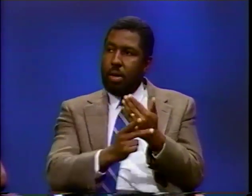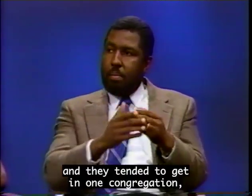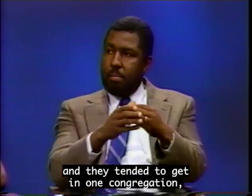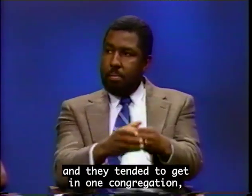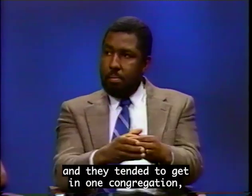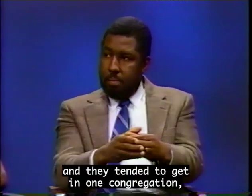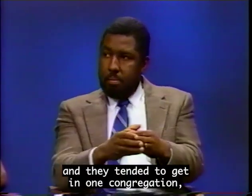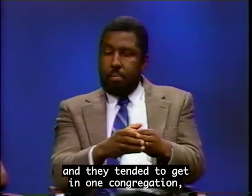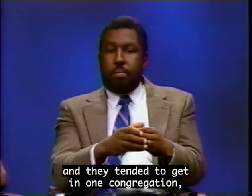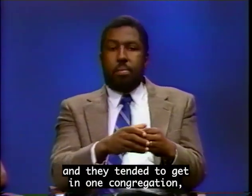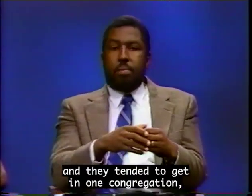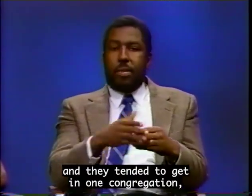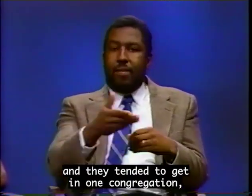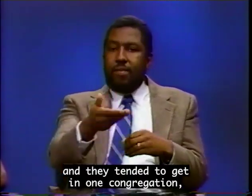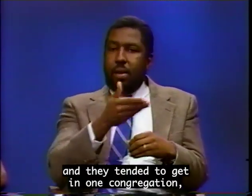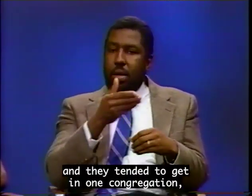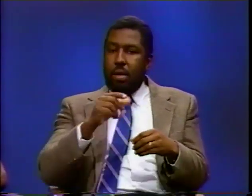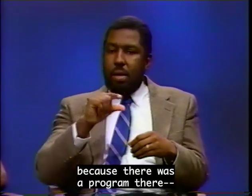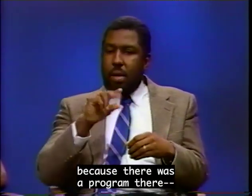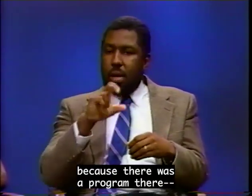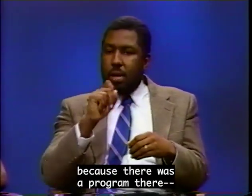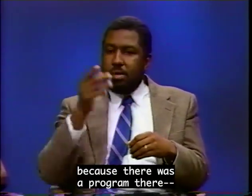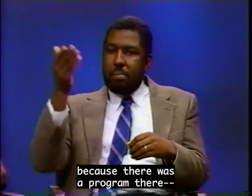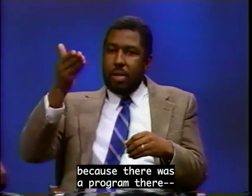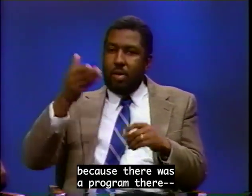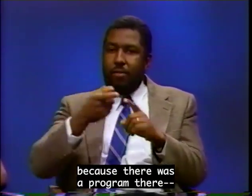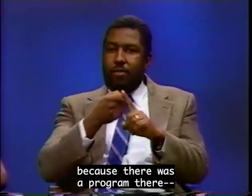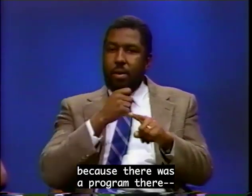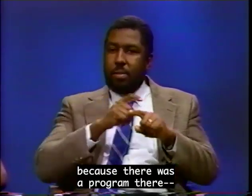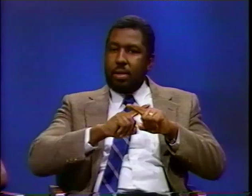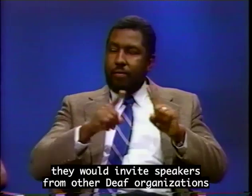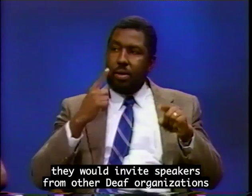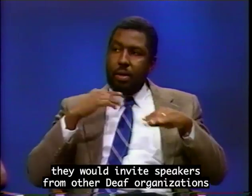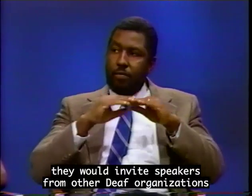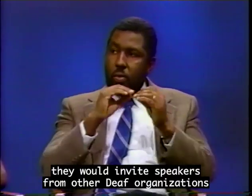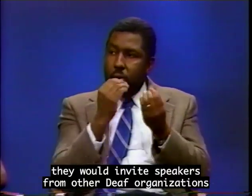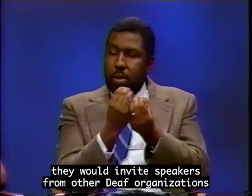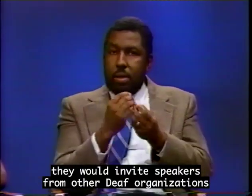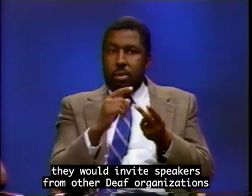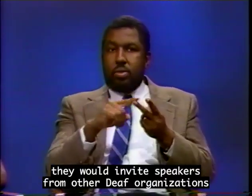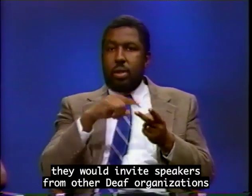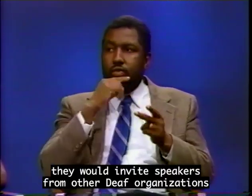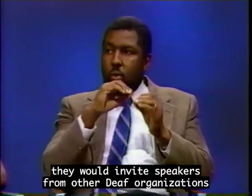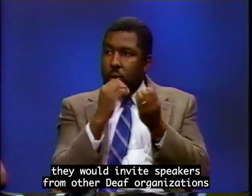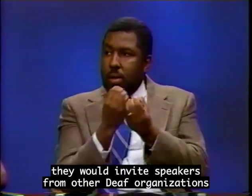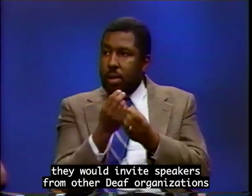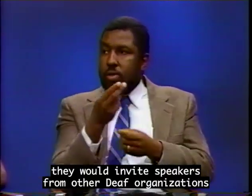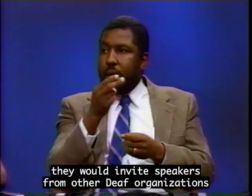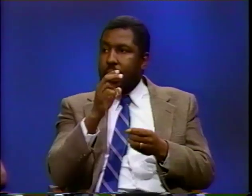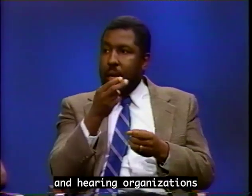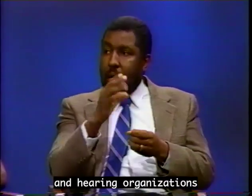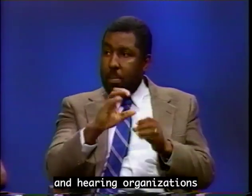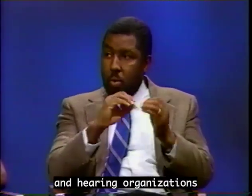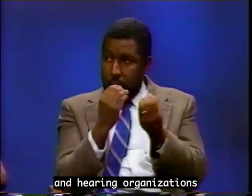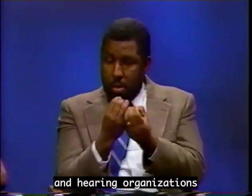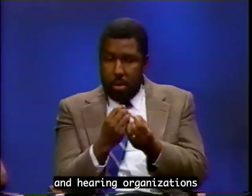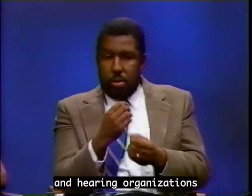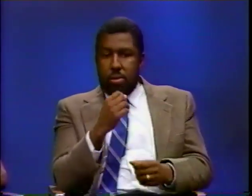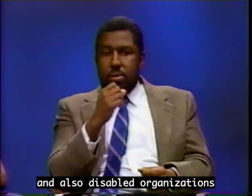And they tended to get in one congregation because there was a program there. They would invite speakers from other deaf organizations and hearing organizations and